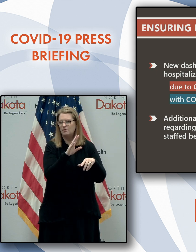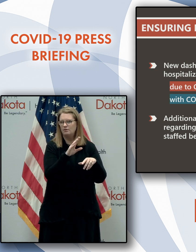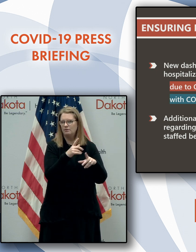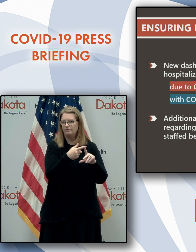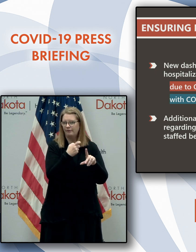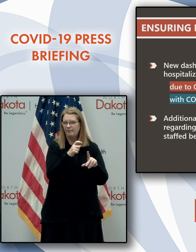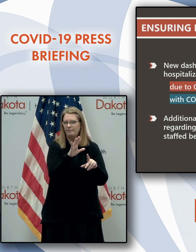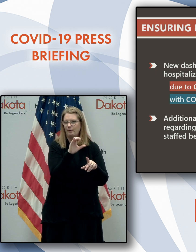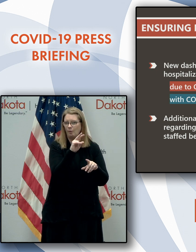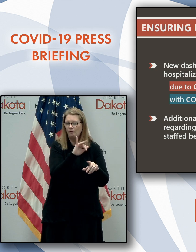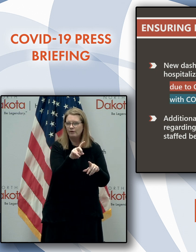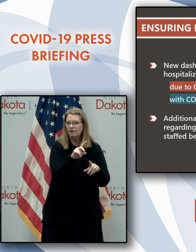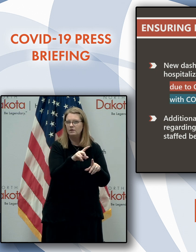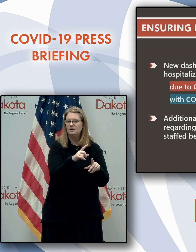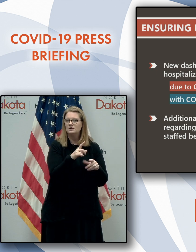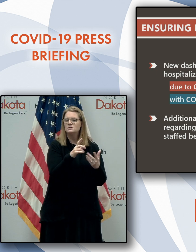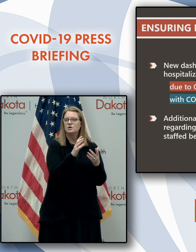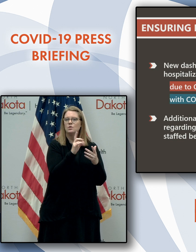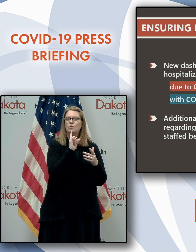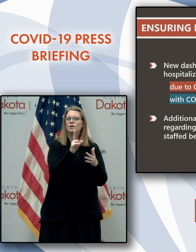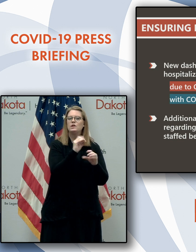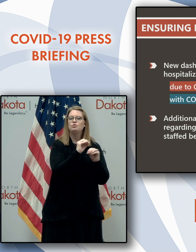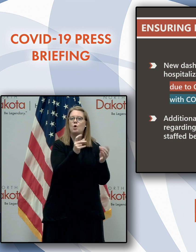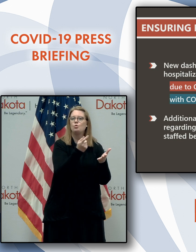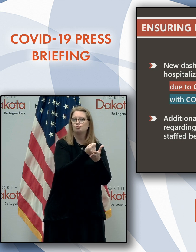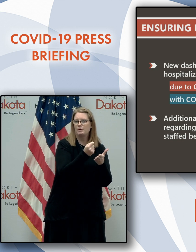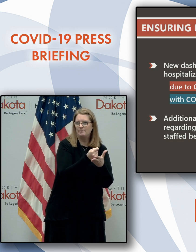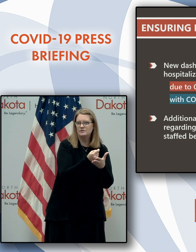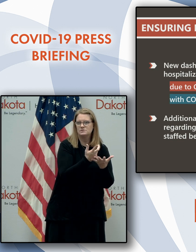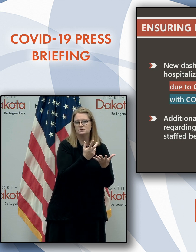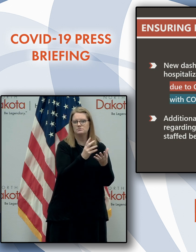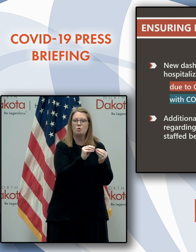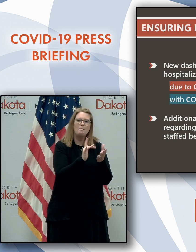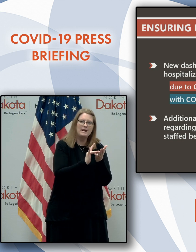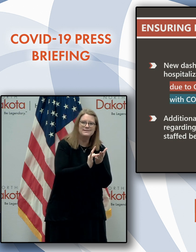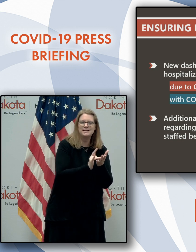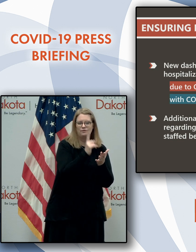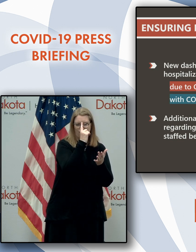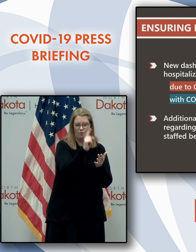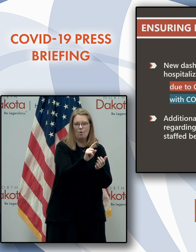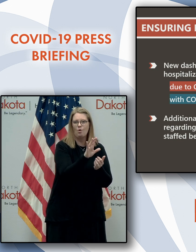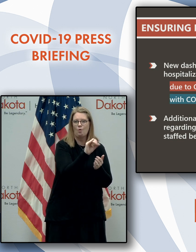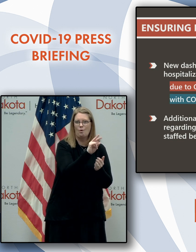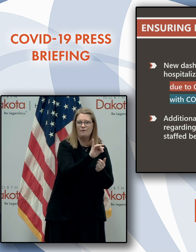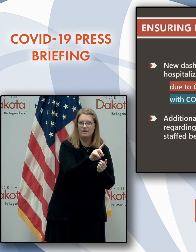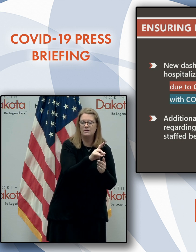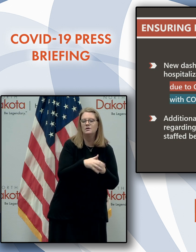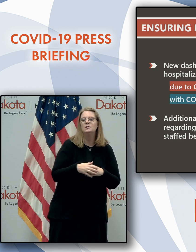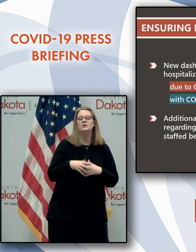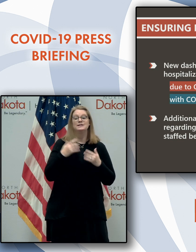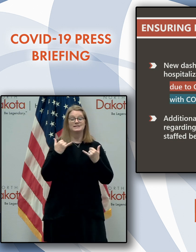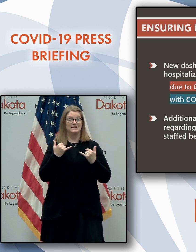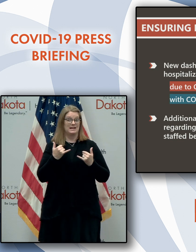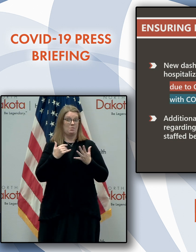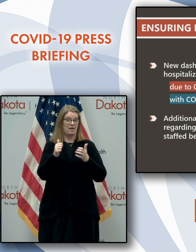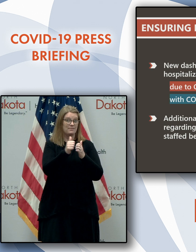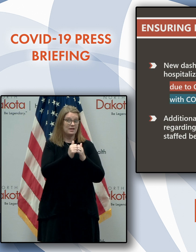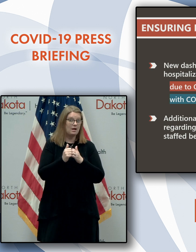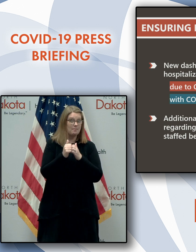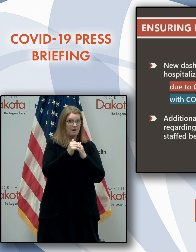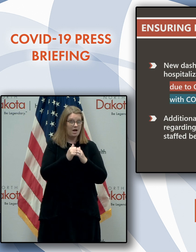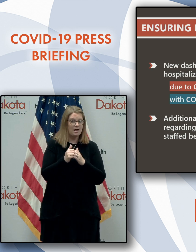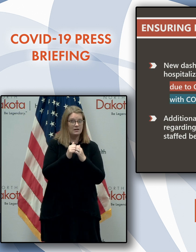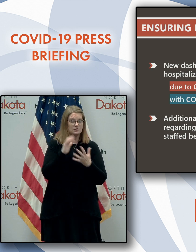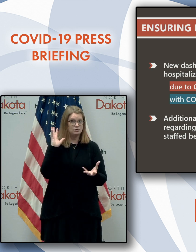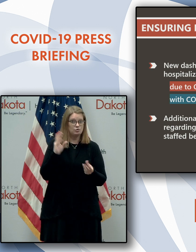COVID. The number, we currently have got the number of the combined total of people with